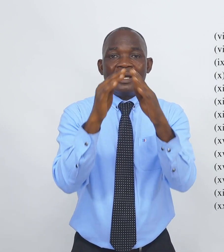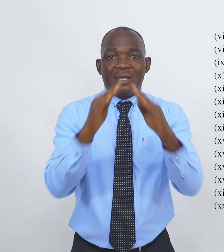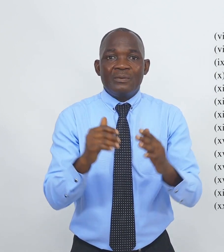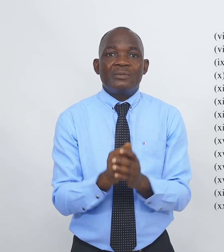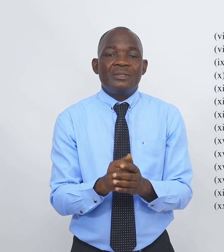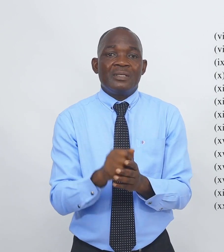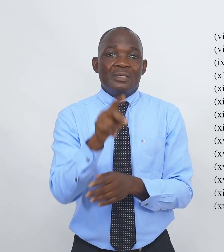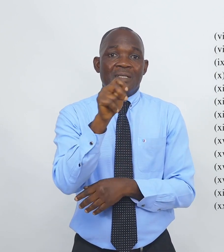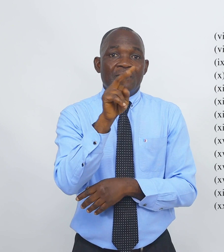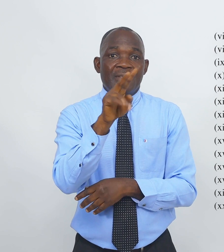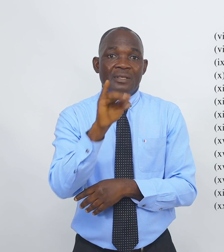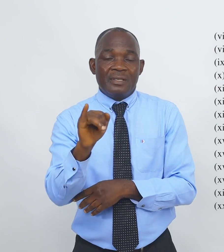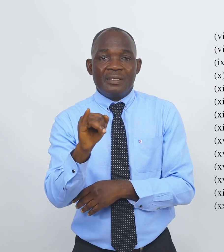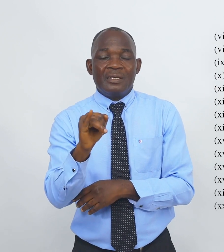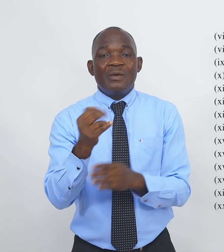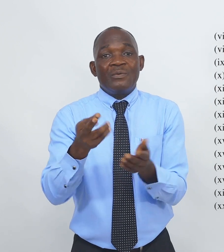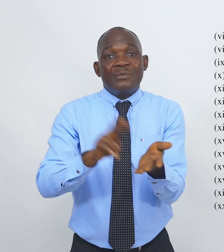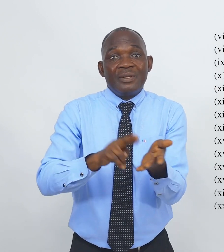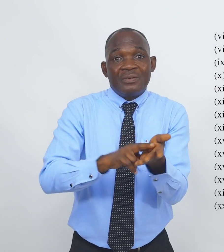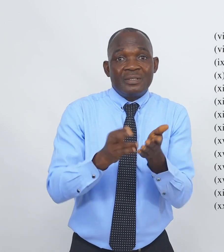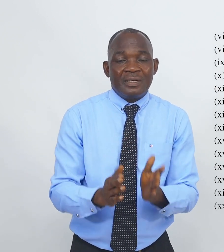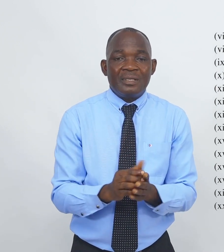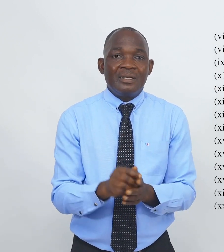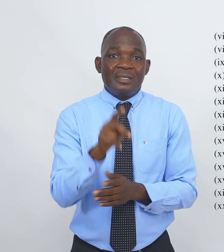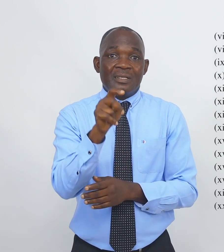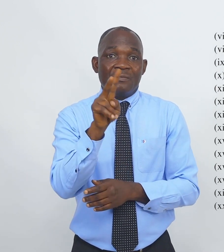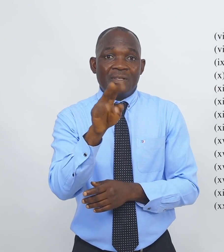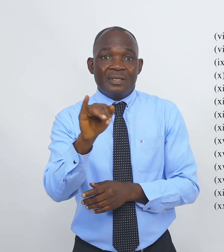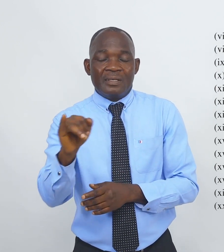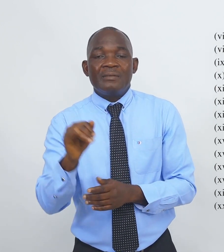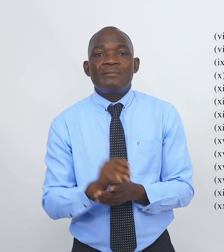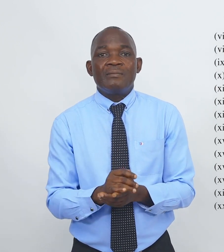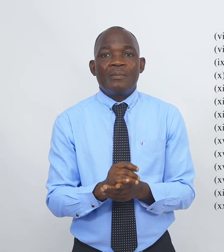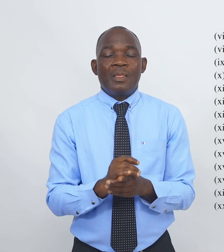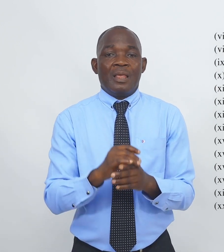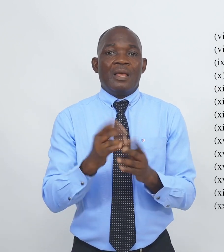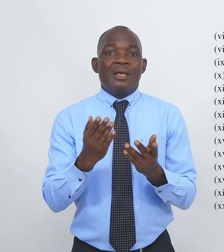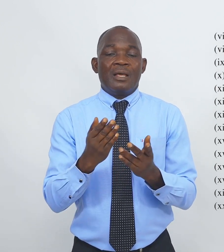houses. XVI. Registrars. XVII. Custodians.